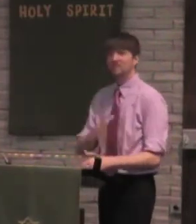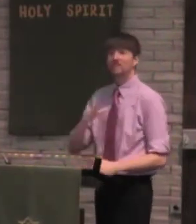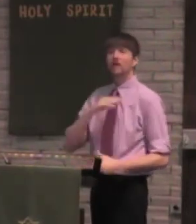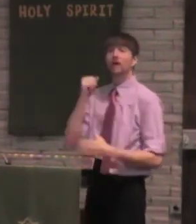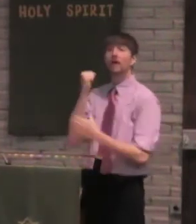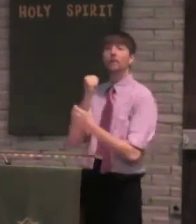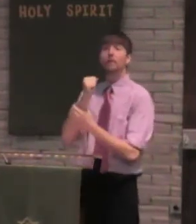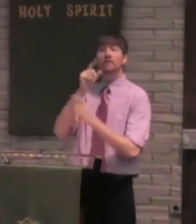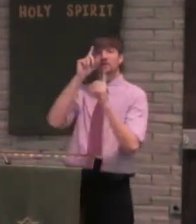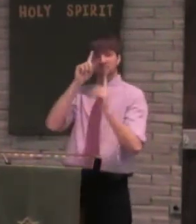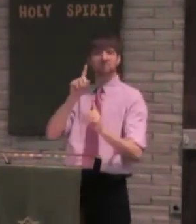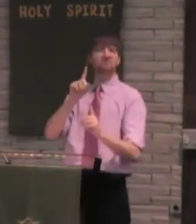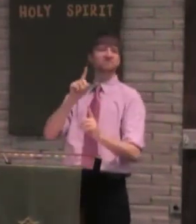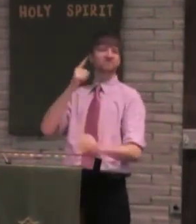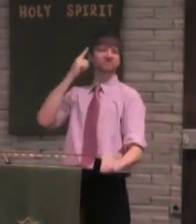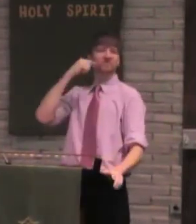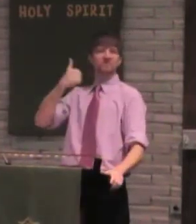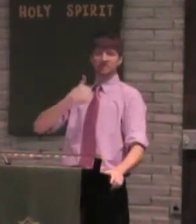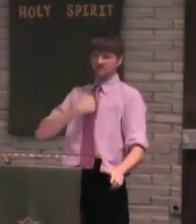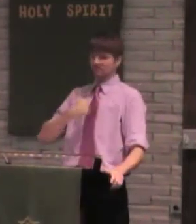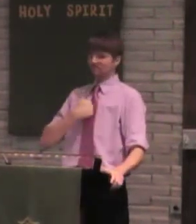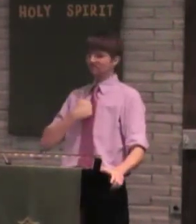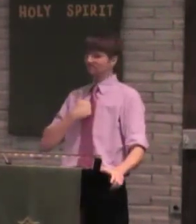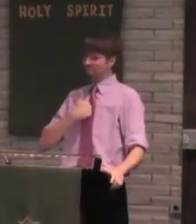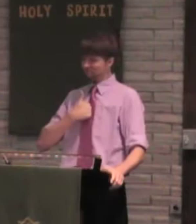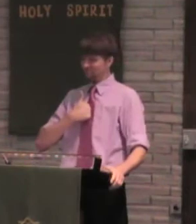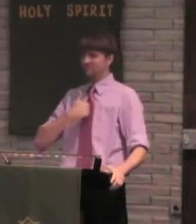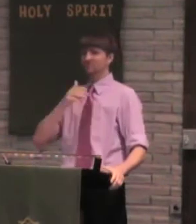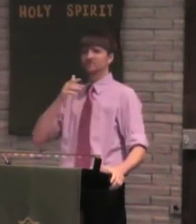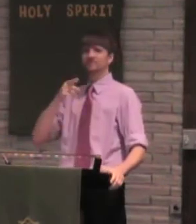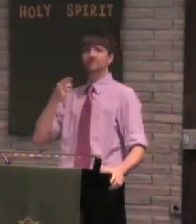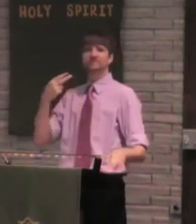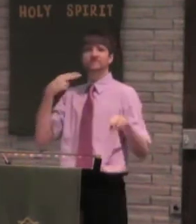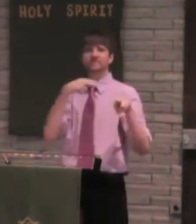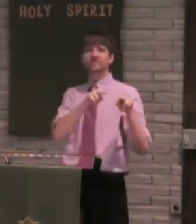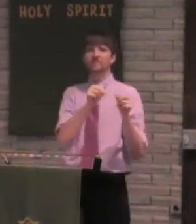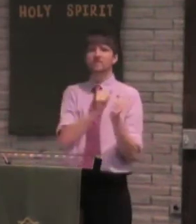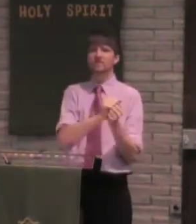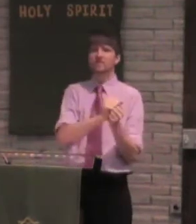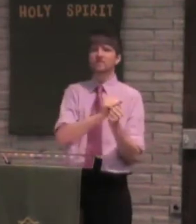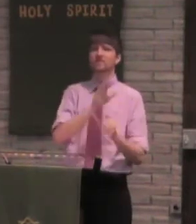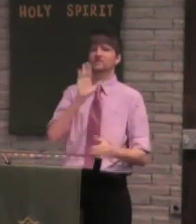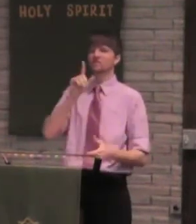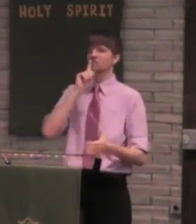he's an old man, he finally had a son, and he thought to himself,